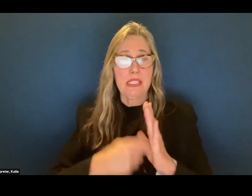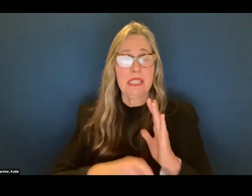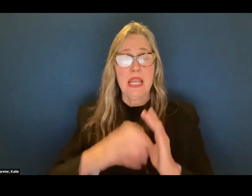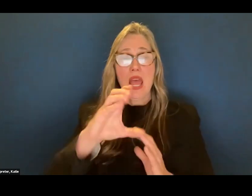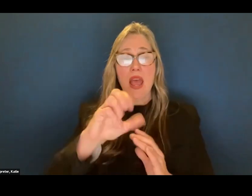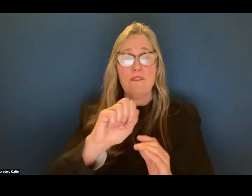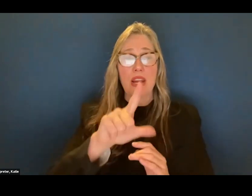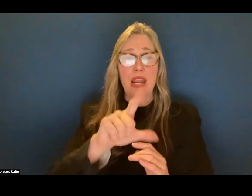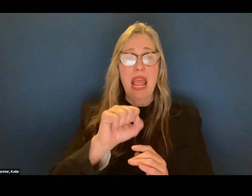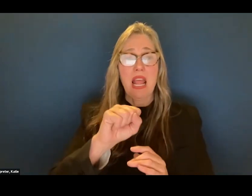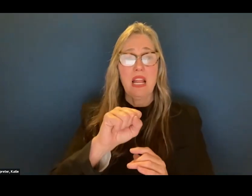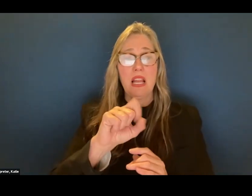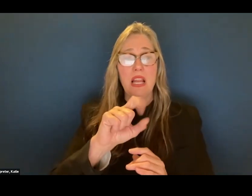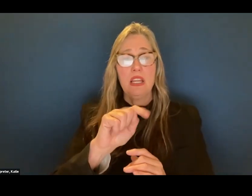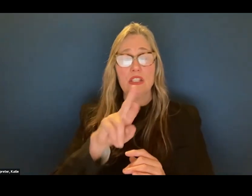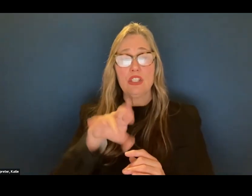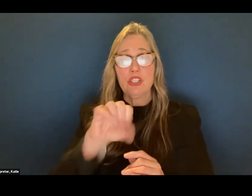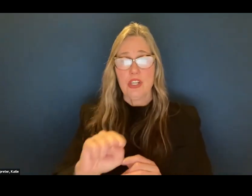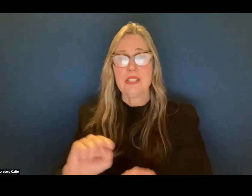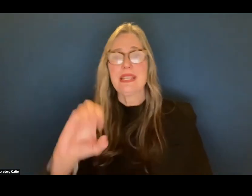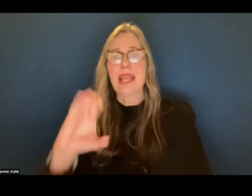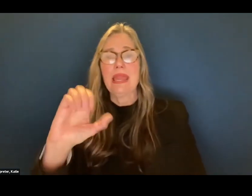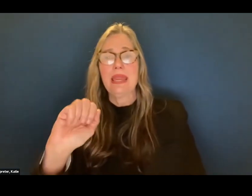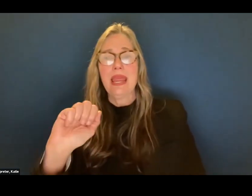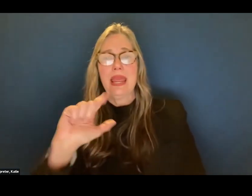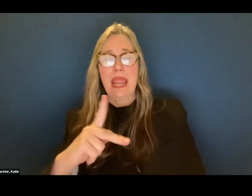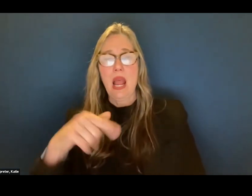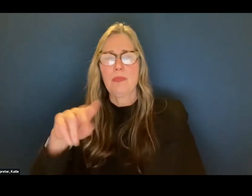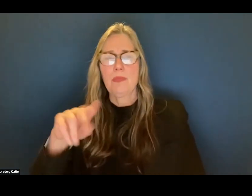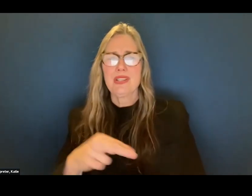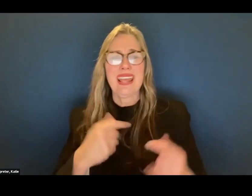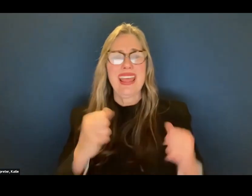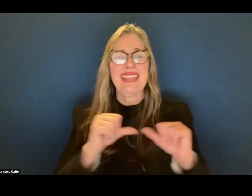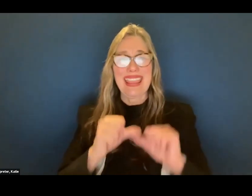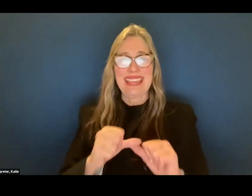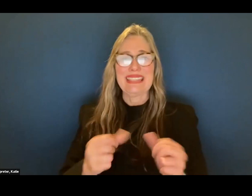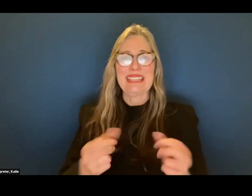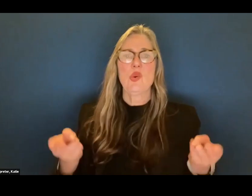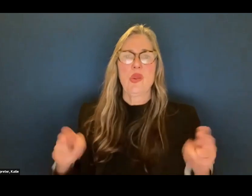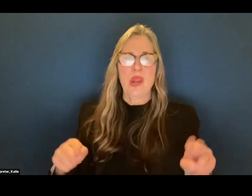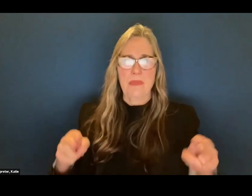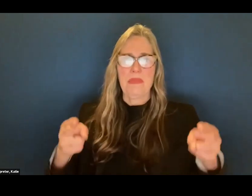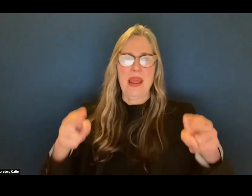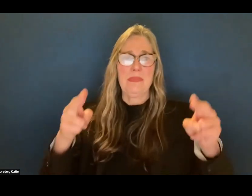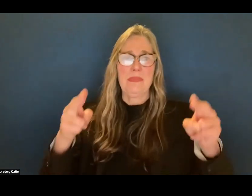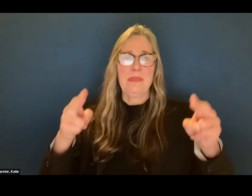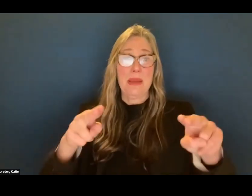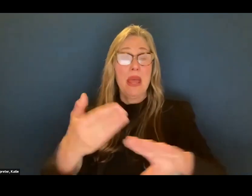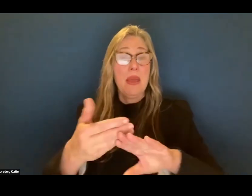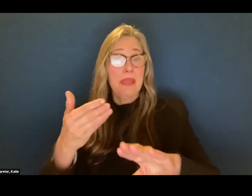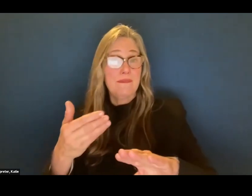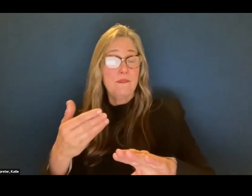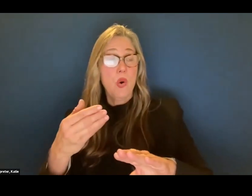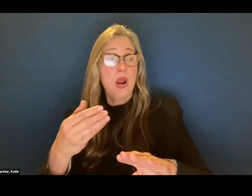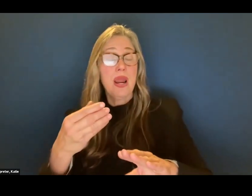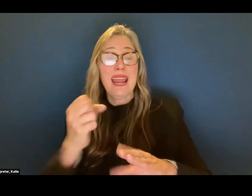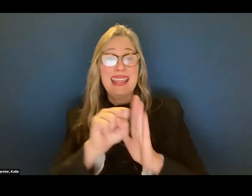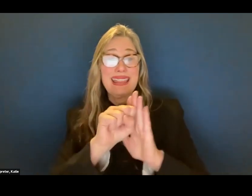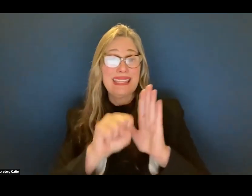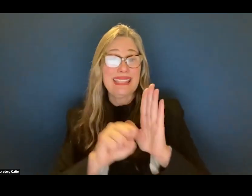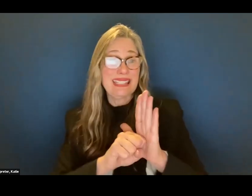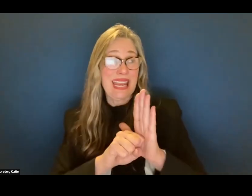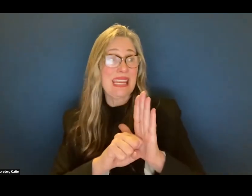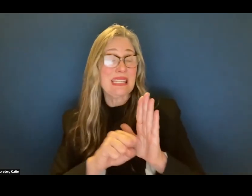up and up. And in the past, our state has allocated some funding towards reducing those